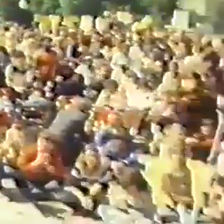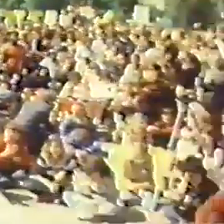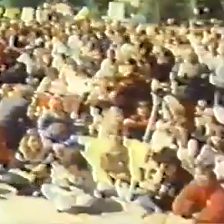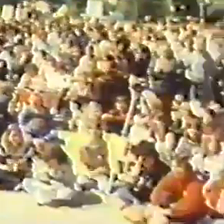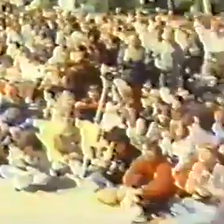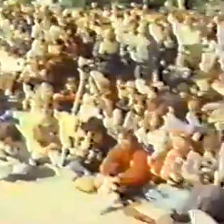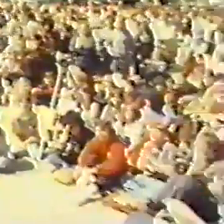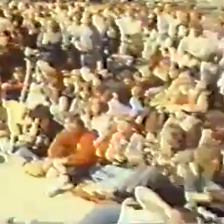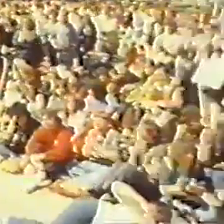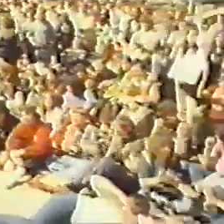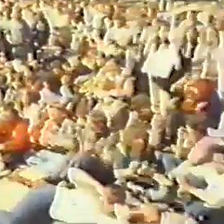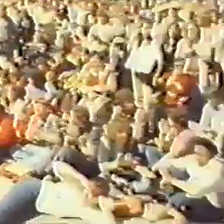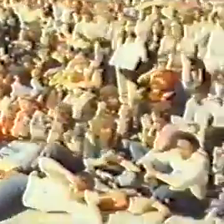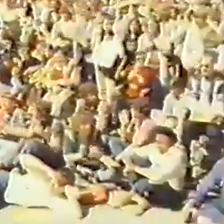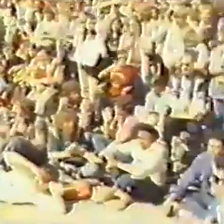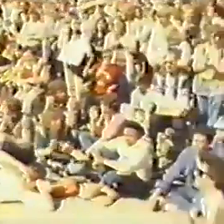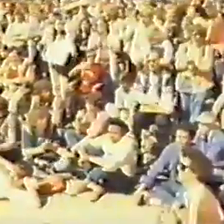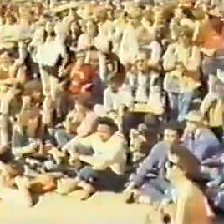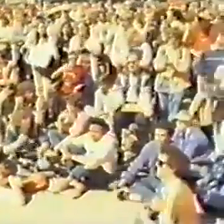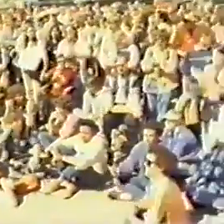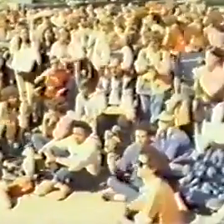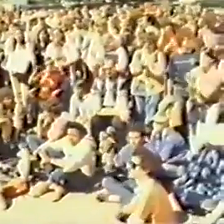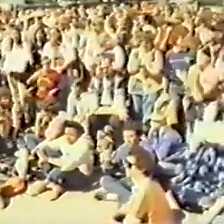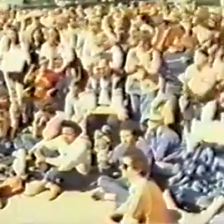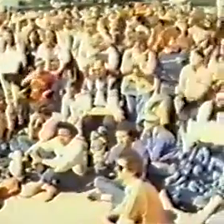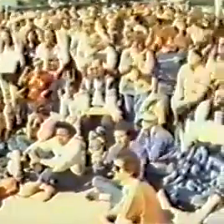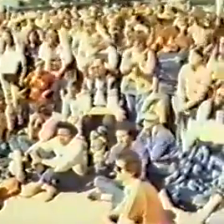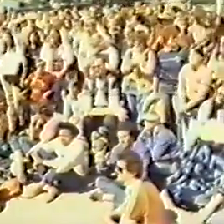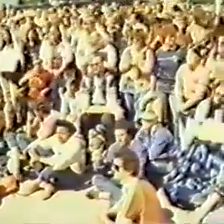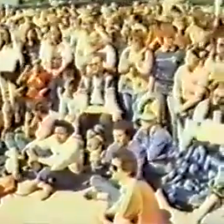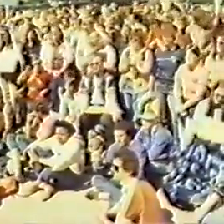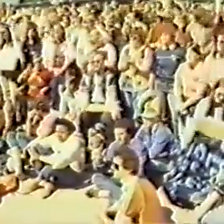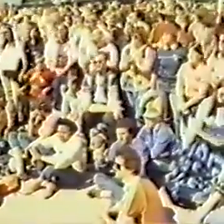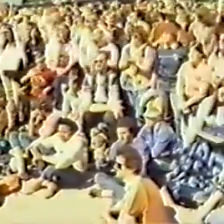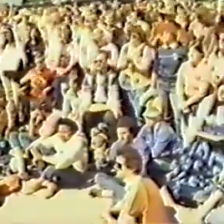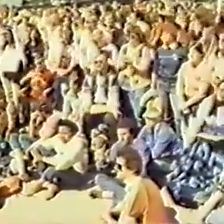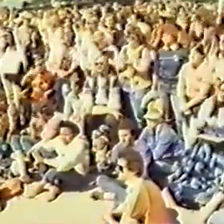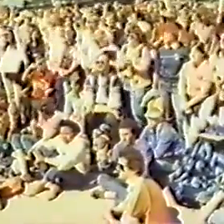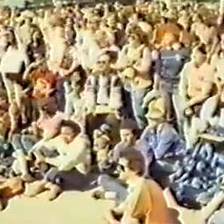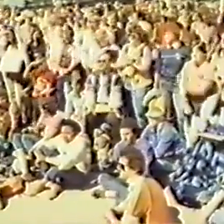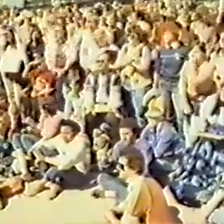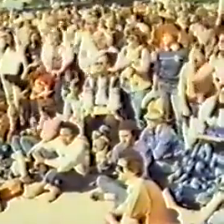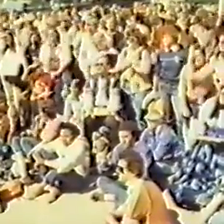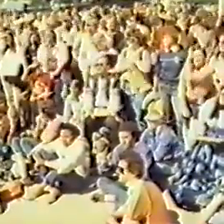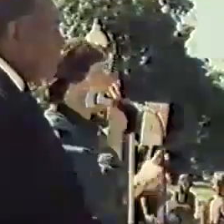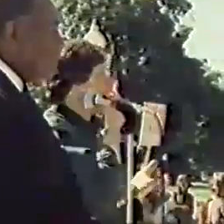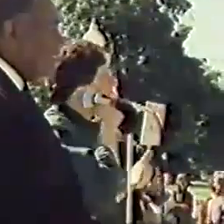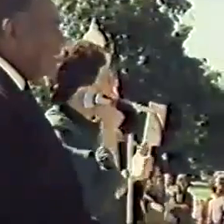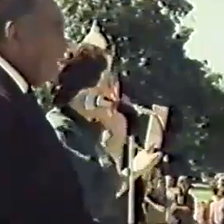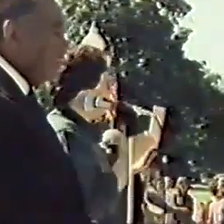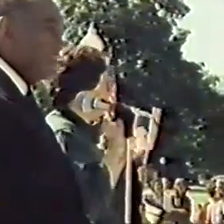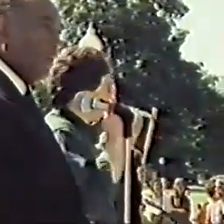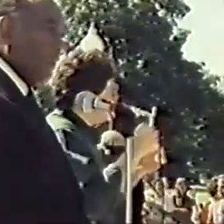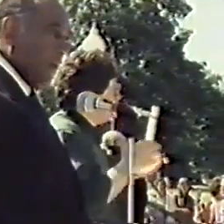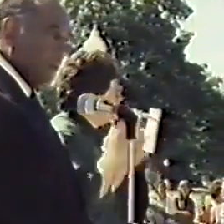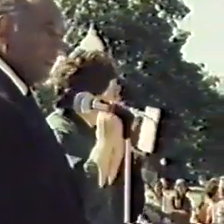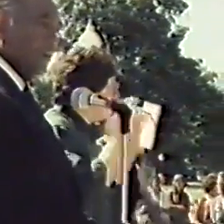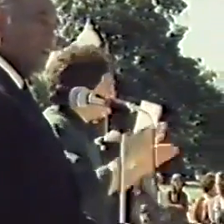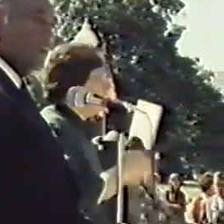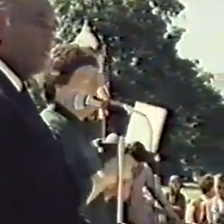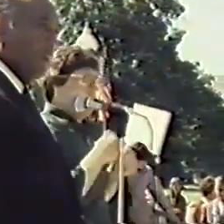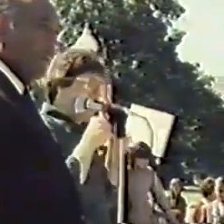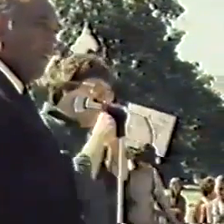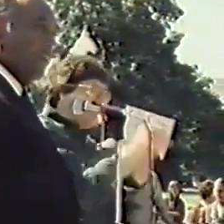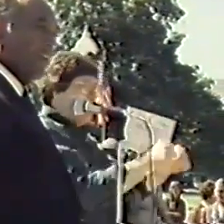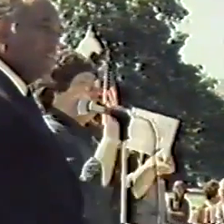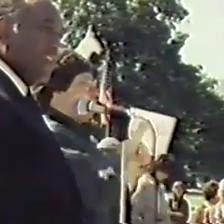So don't let your work end when you get off the plane, train, bus, or car and get back home. Continue to work